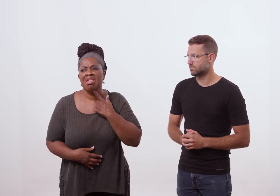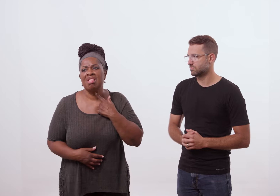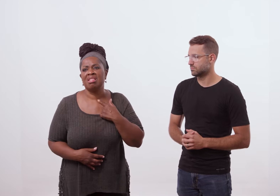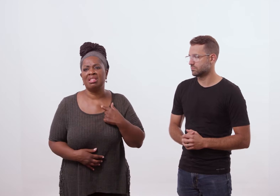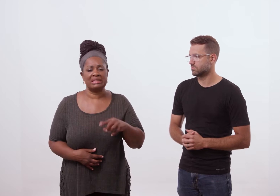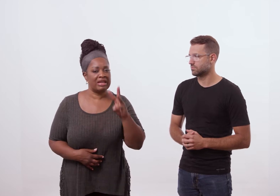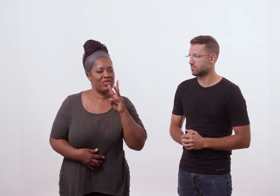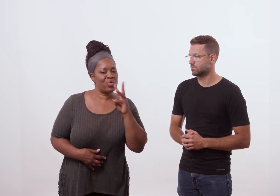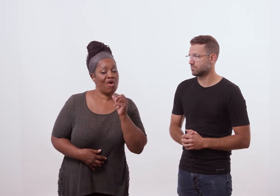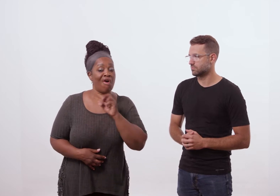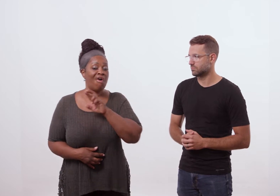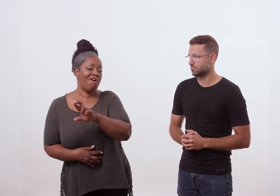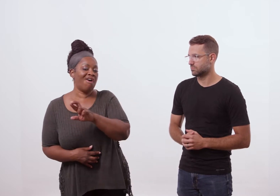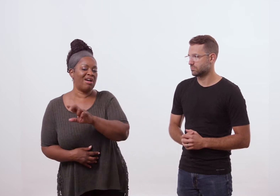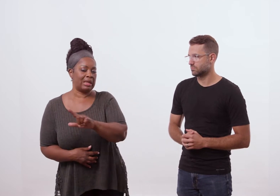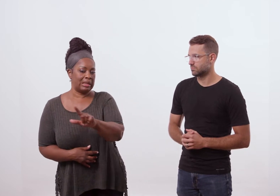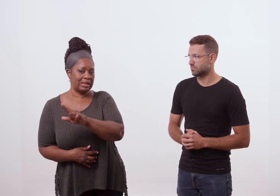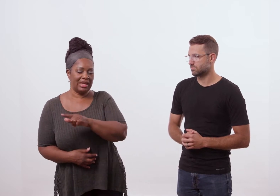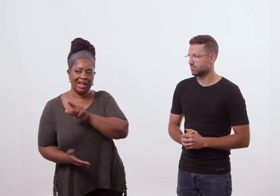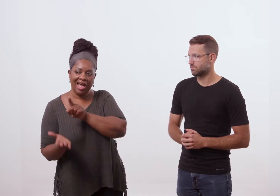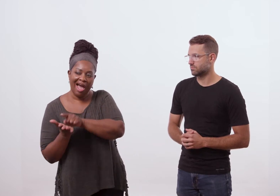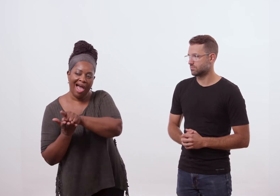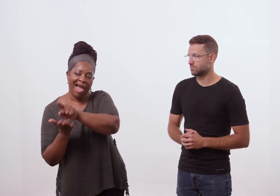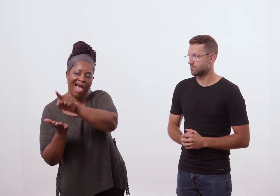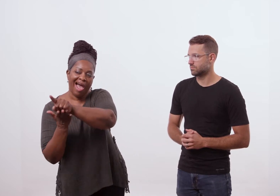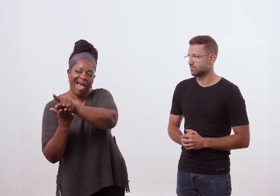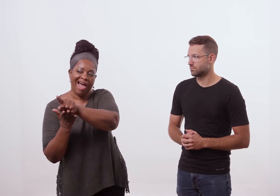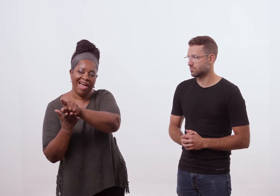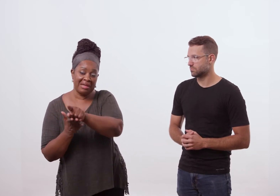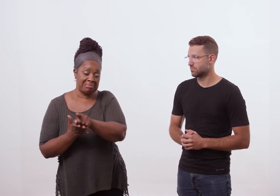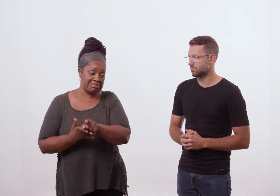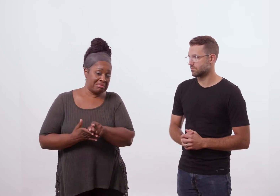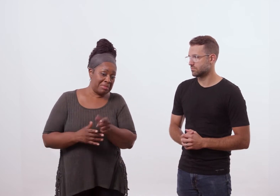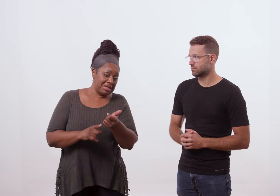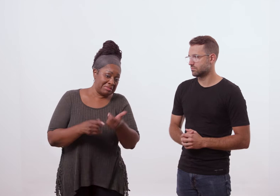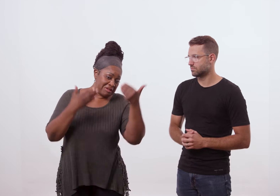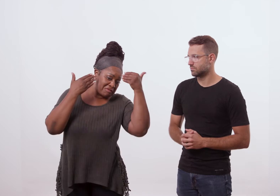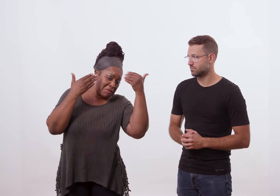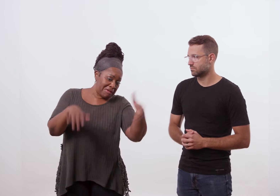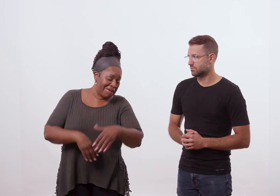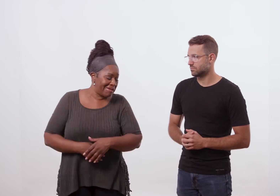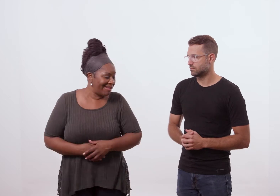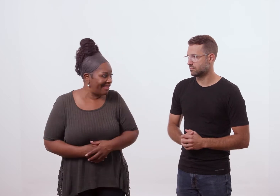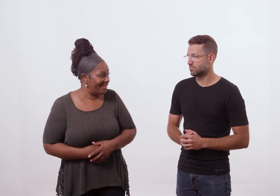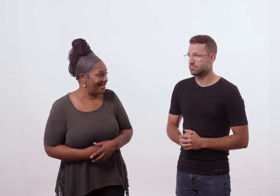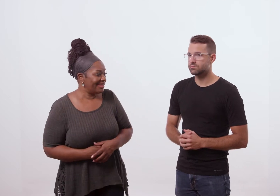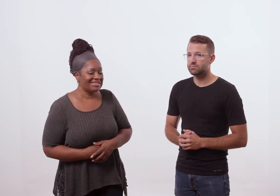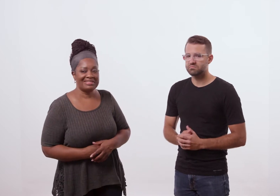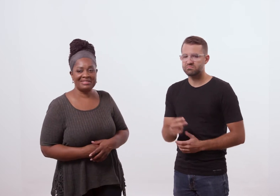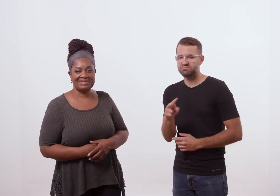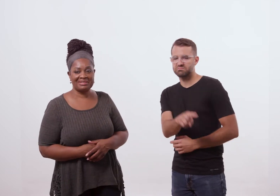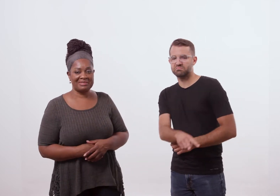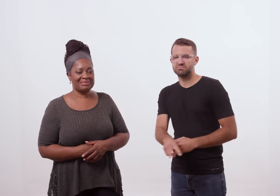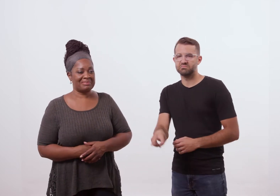well or the arresting elf maiden, perhaps not even he knows. Look at them down there.